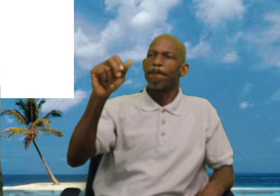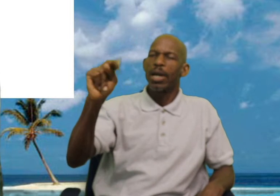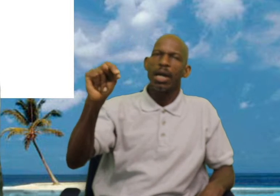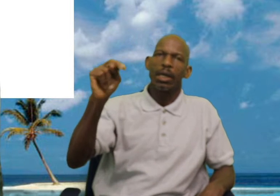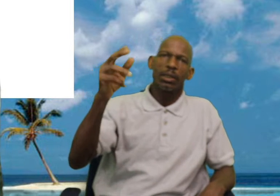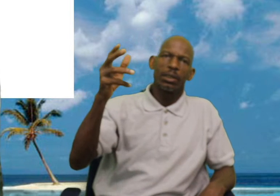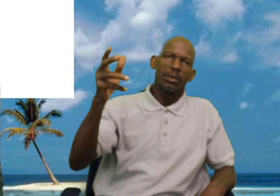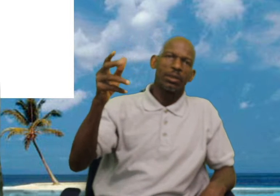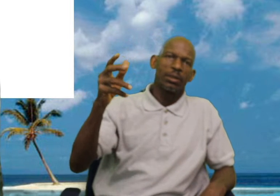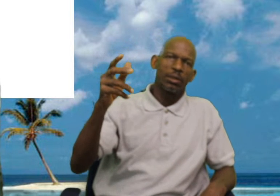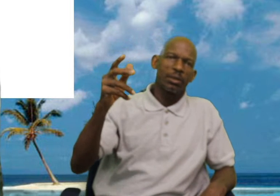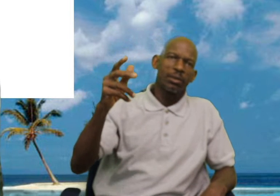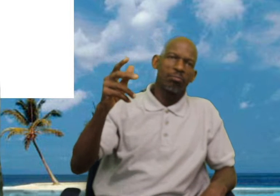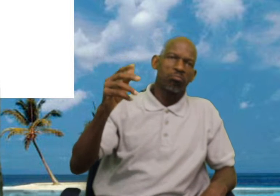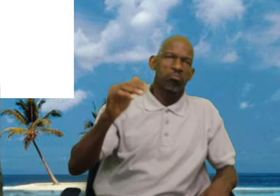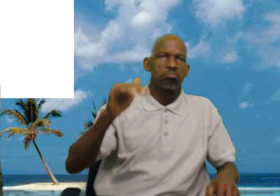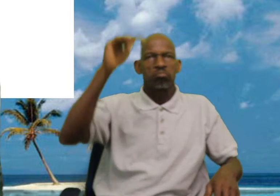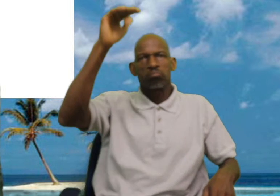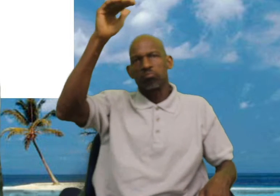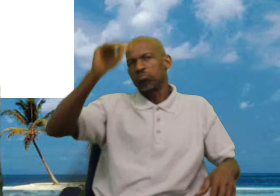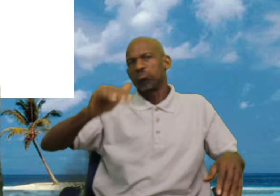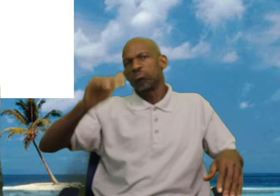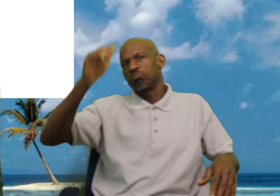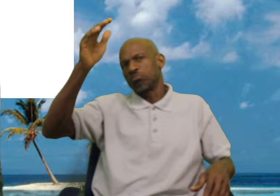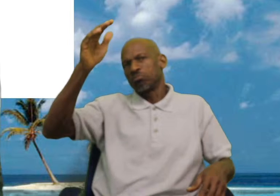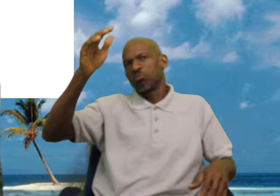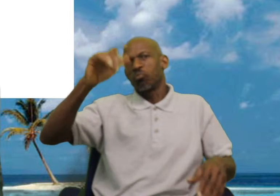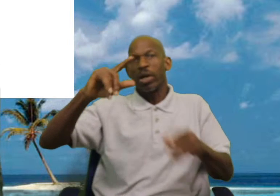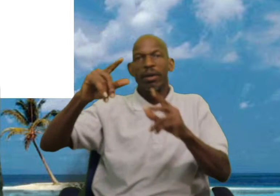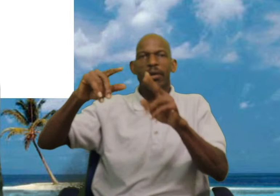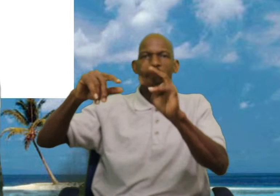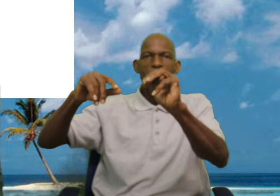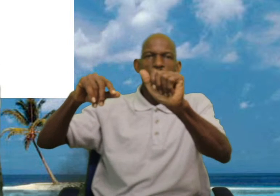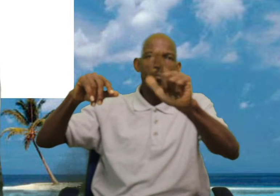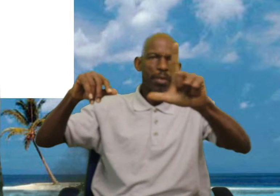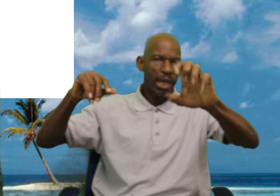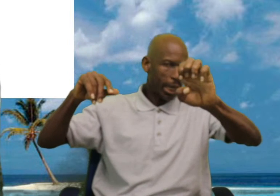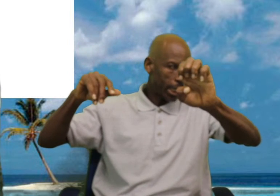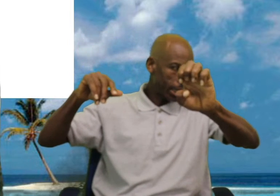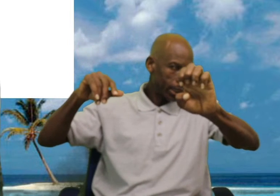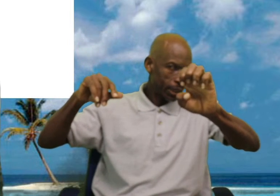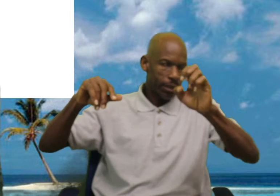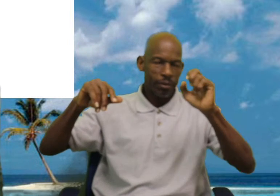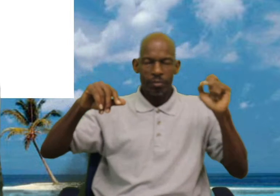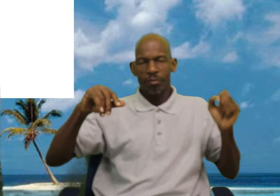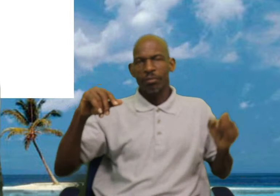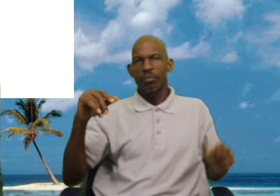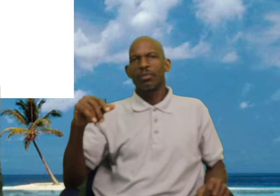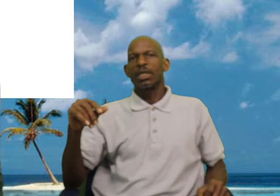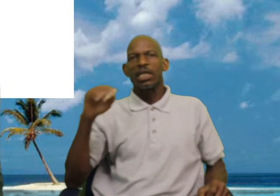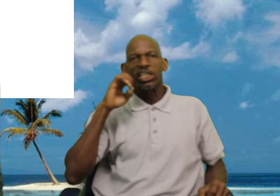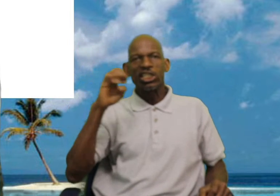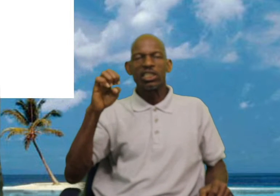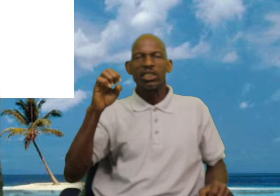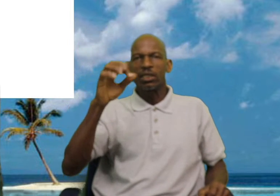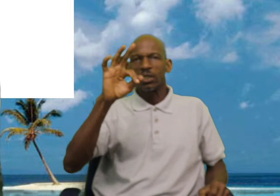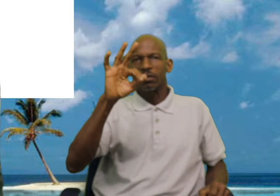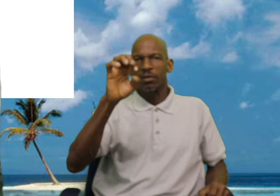We is when you're talking about yourself with some other person, or it could be more than one